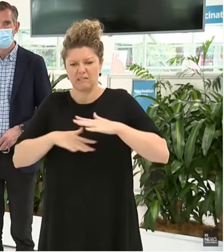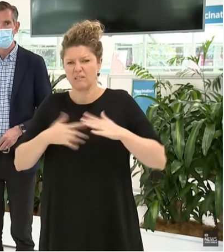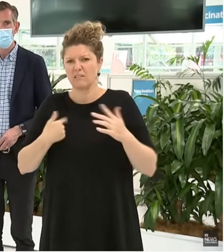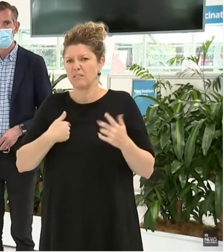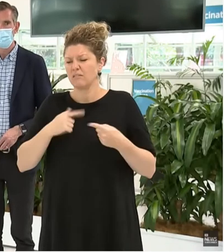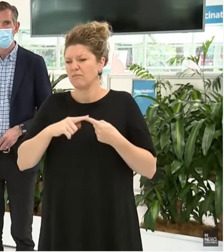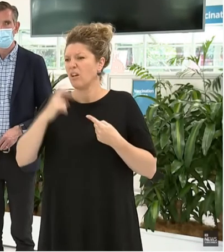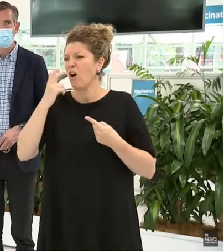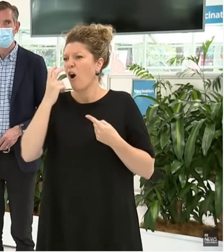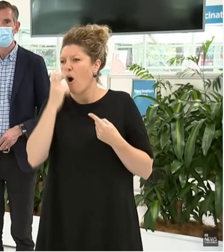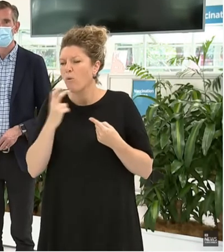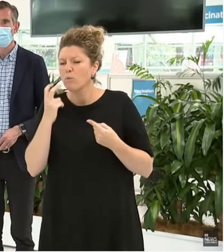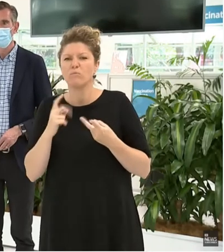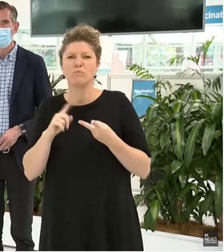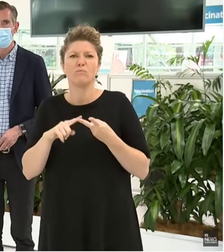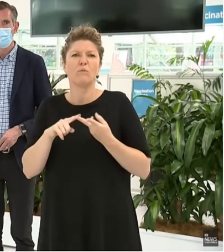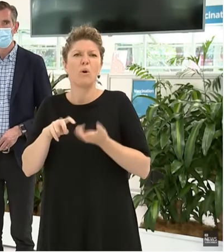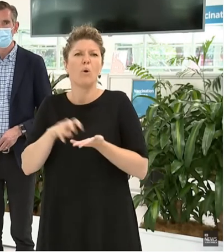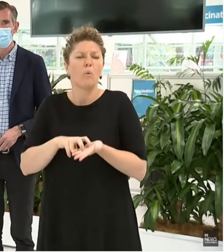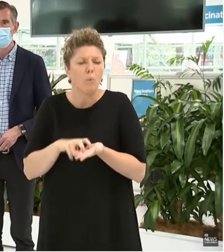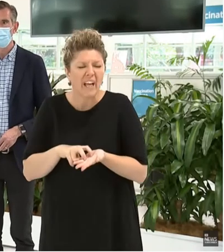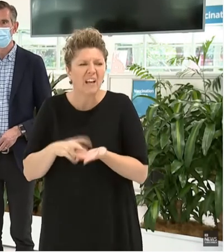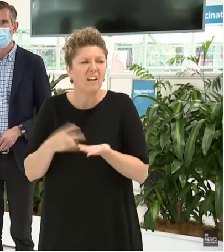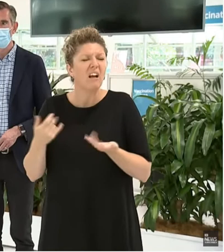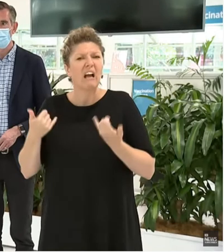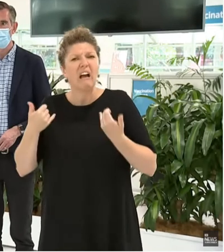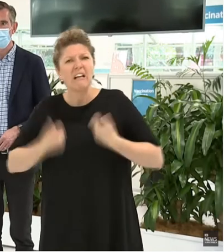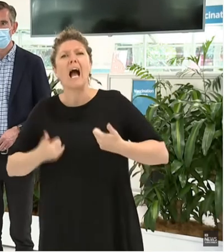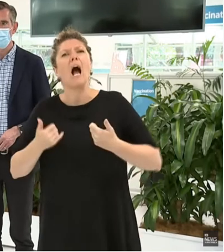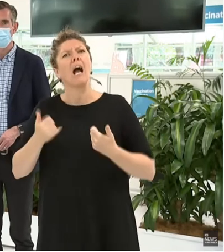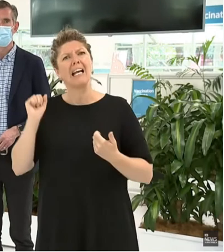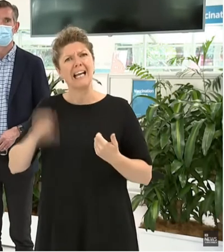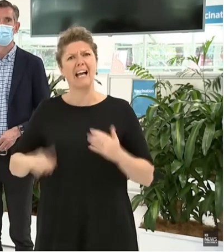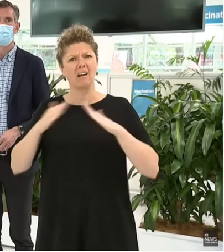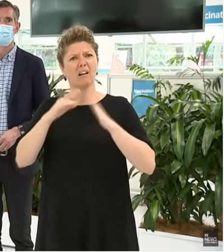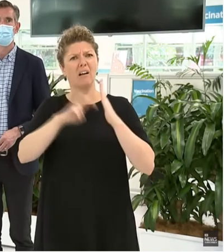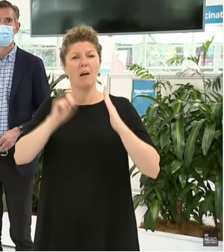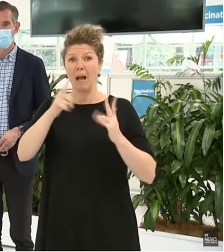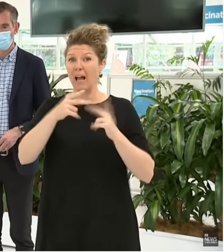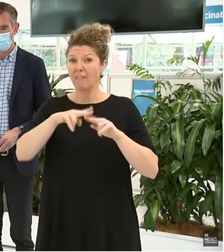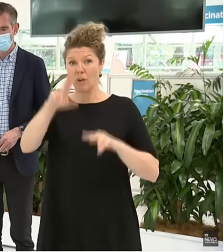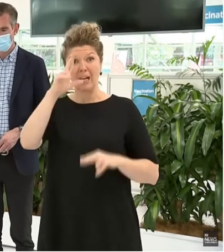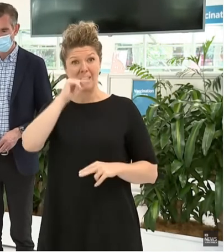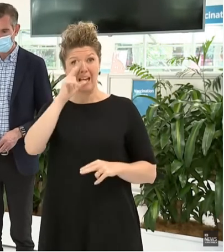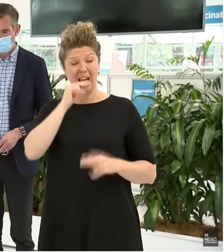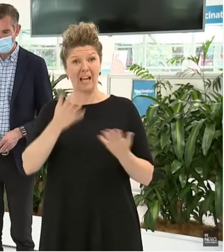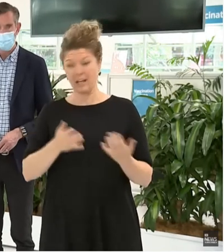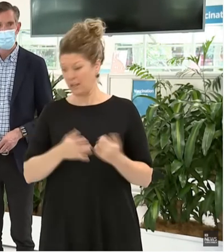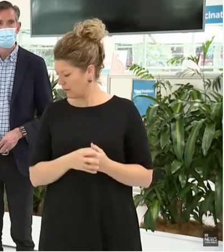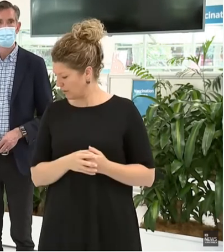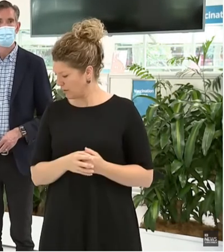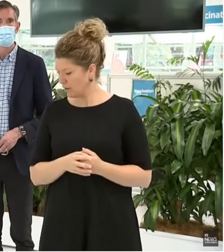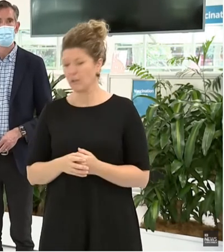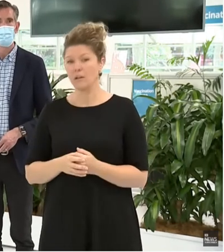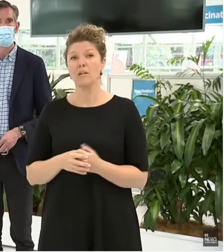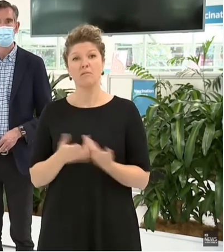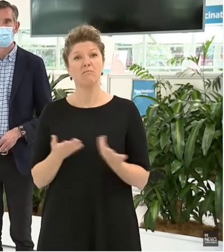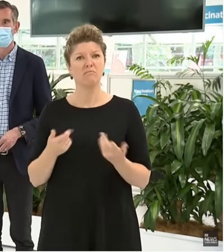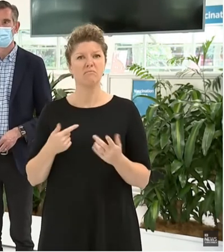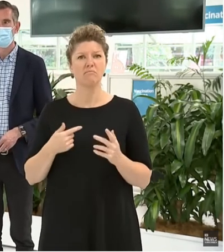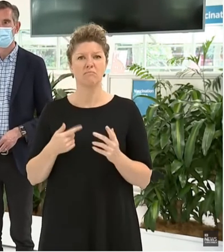you're older and a bit more frail, then you need to be cautious. But if you're in a younger age bracket and not dropping things on the